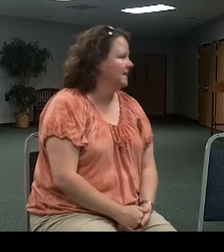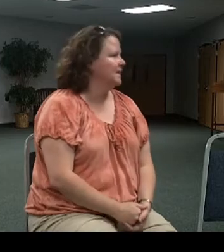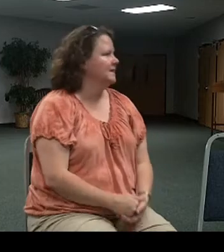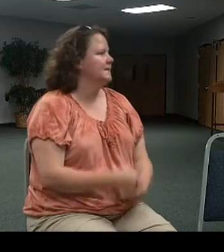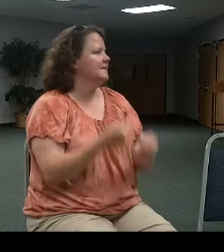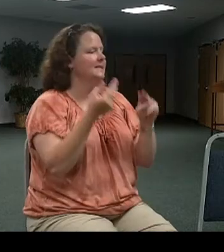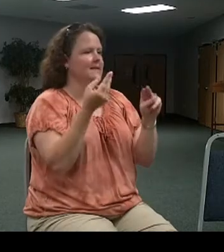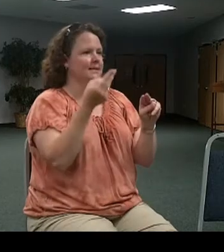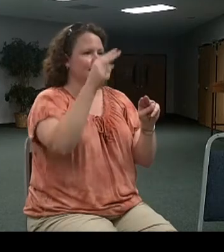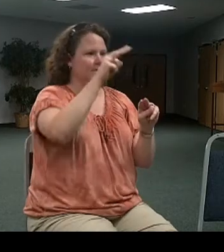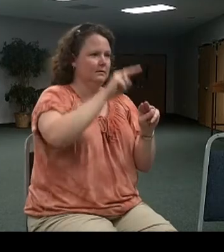Sit.